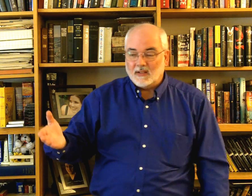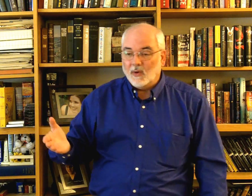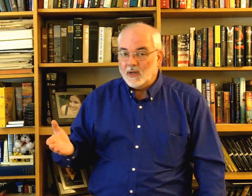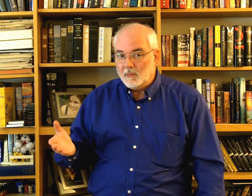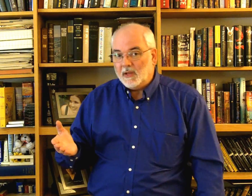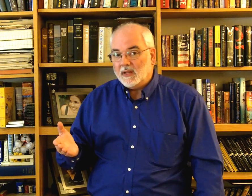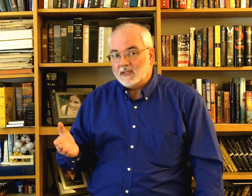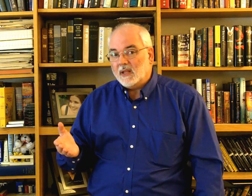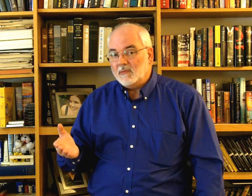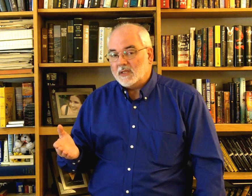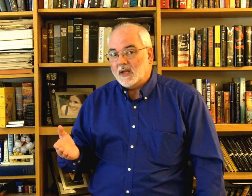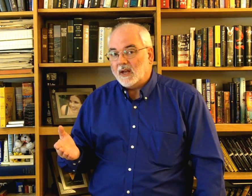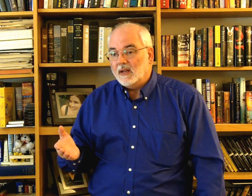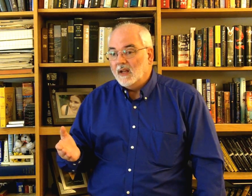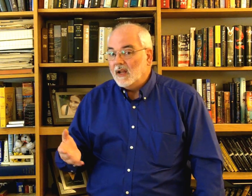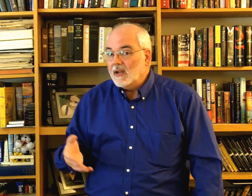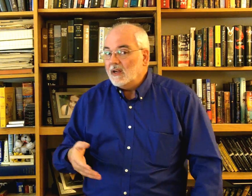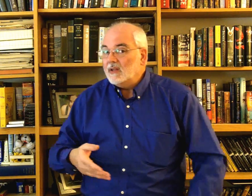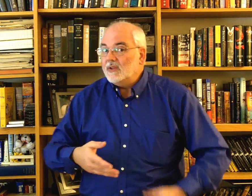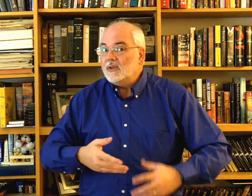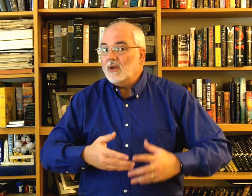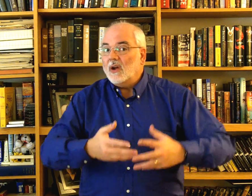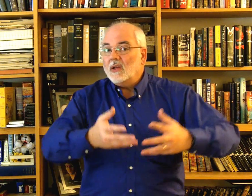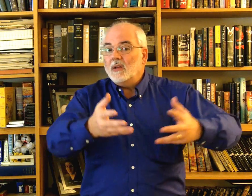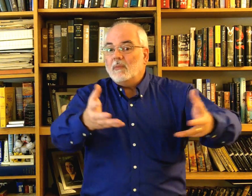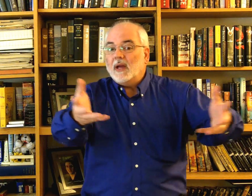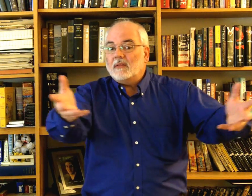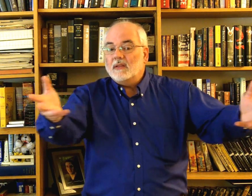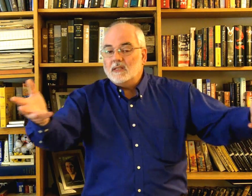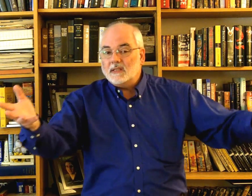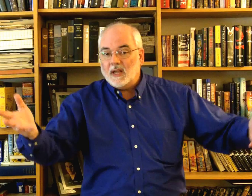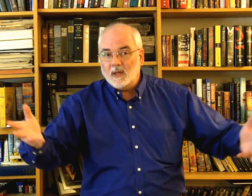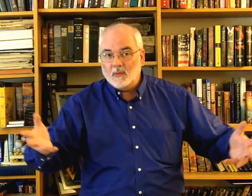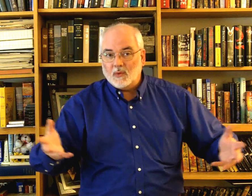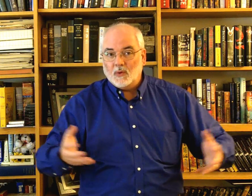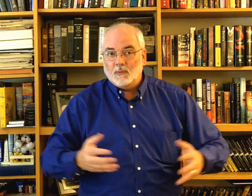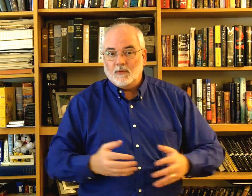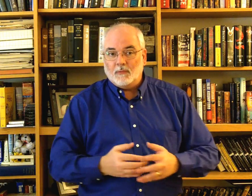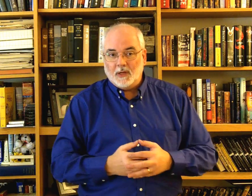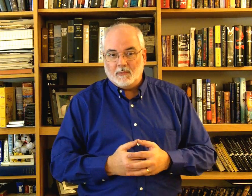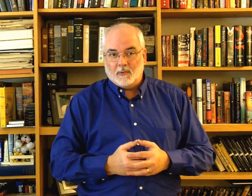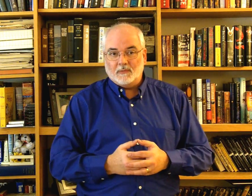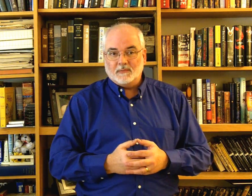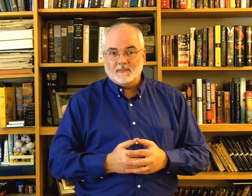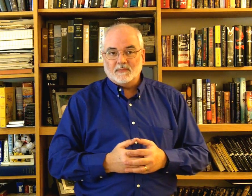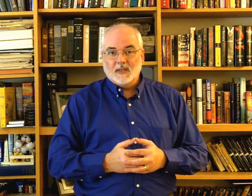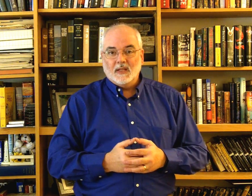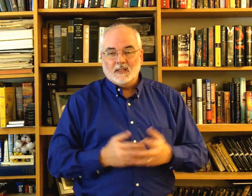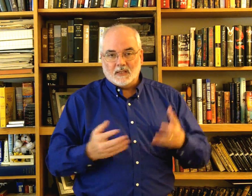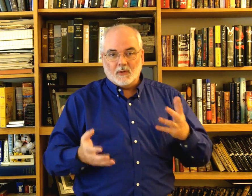going to be the same sign, because you're talking about the same group of people. See what I'm